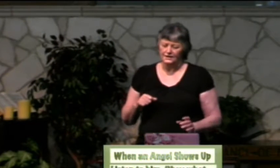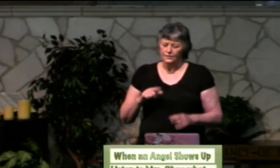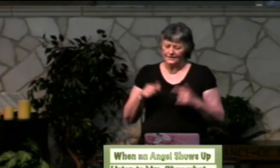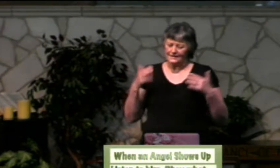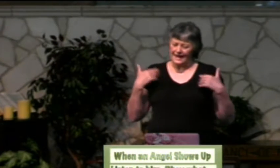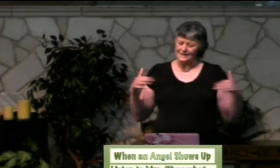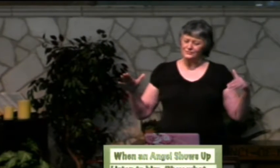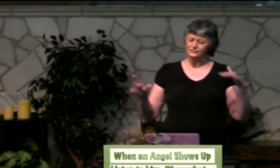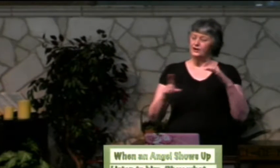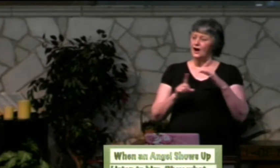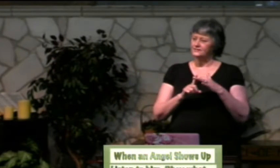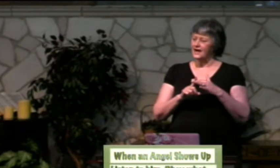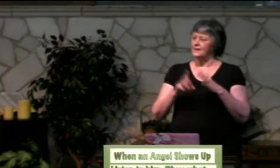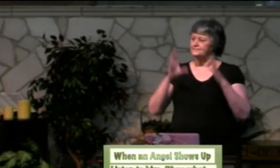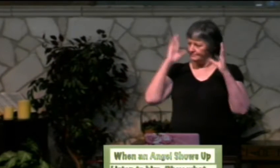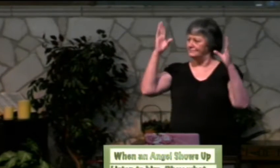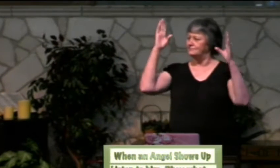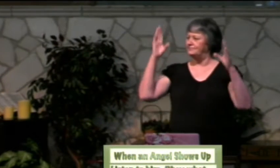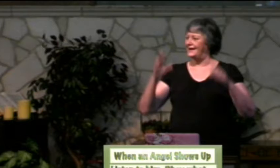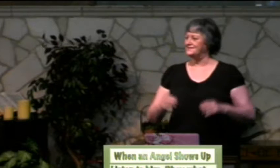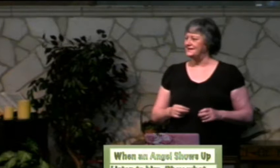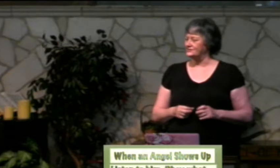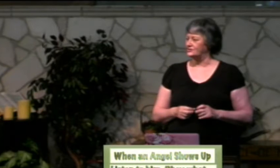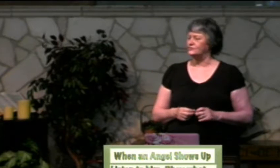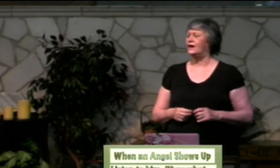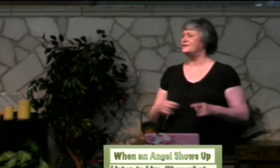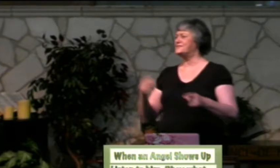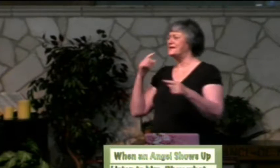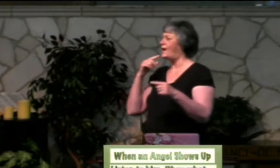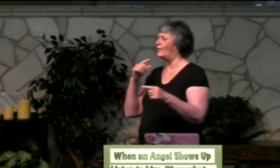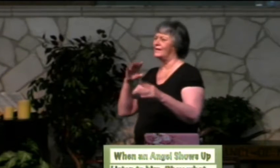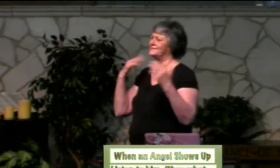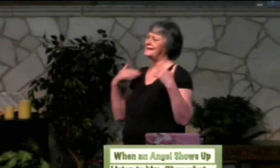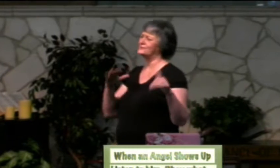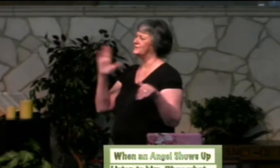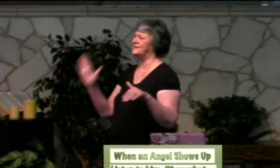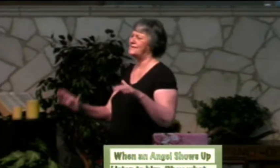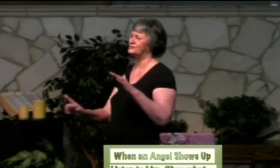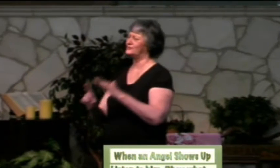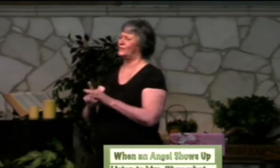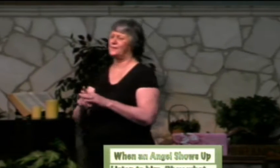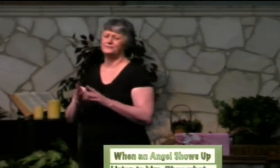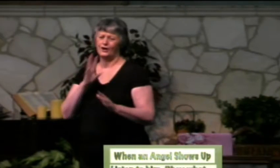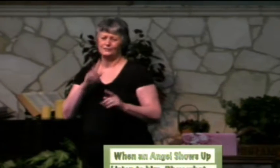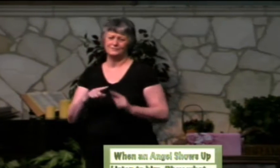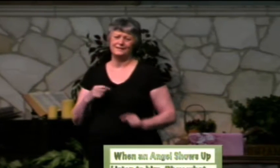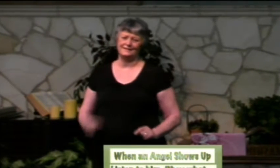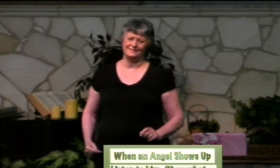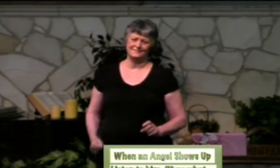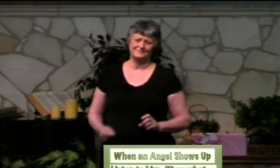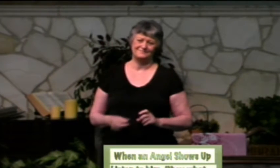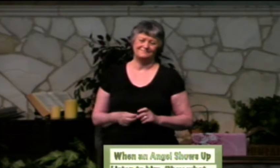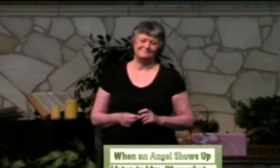When an angel shows up, pay attention. You know, you think, oh, well, an angel will never show up and talk to me.